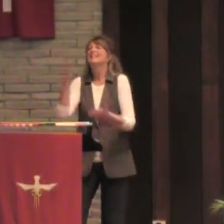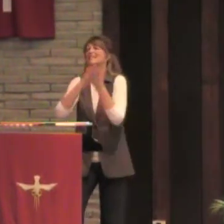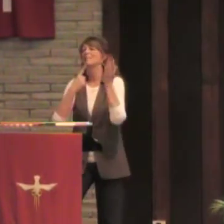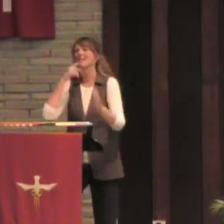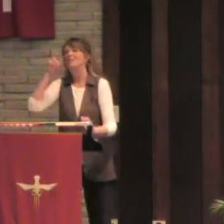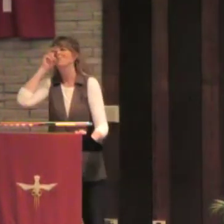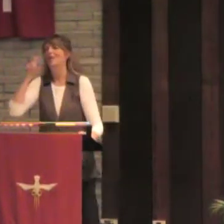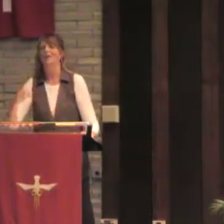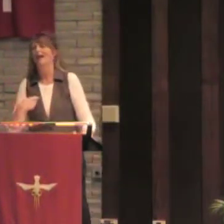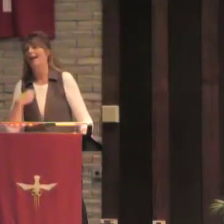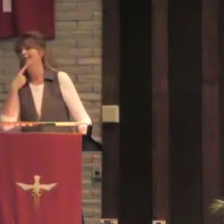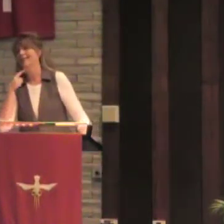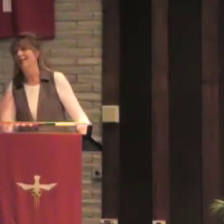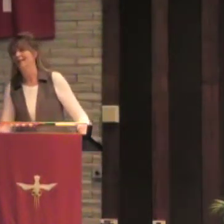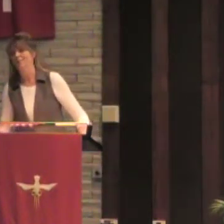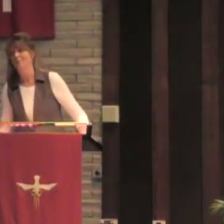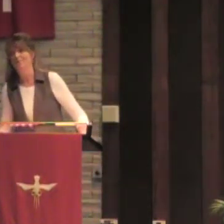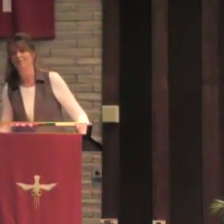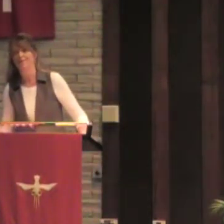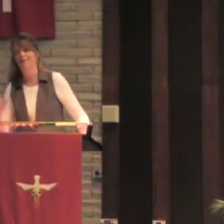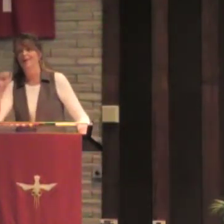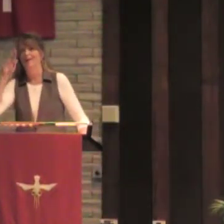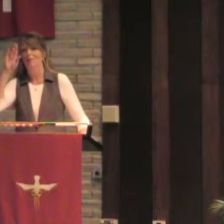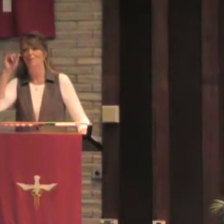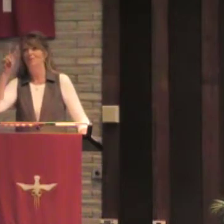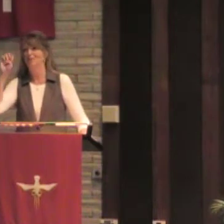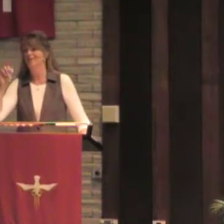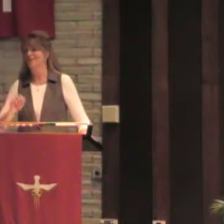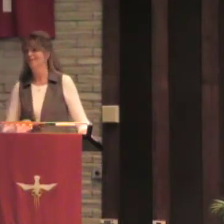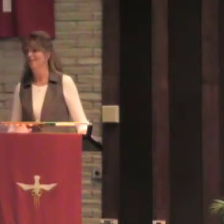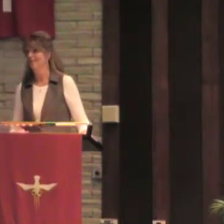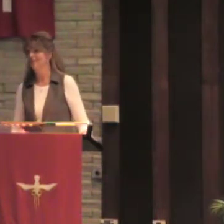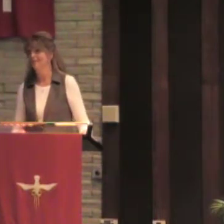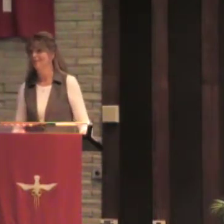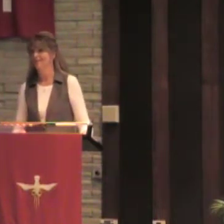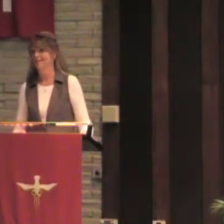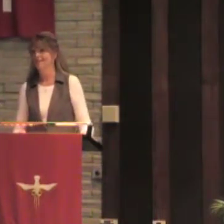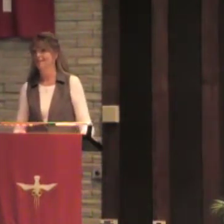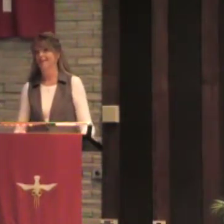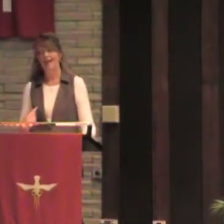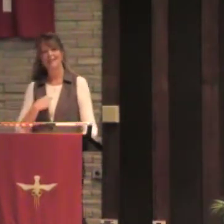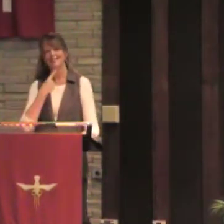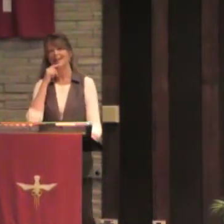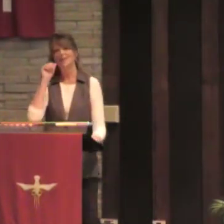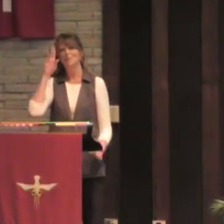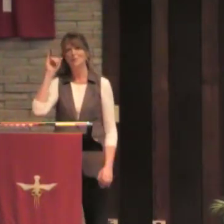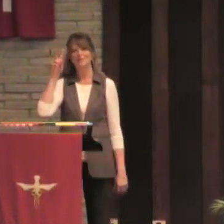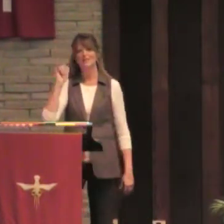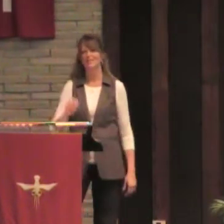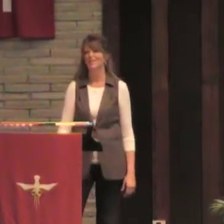strict. Some say strict, I say it was abusive. Abusively